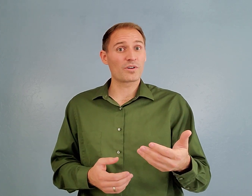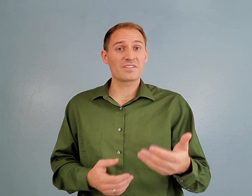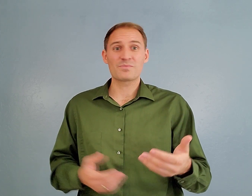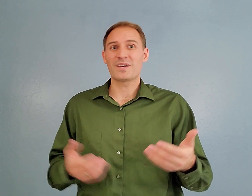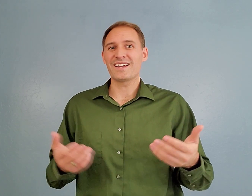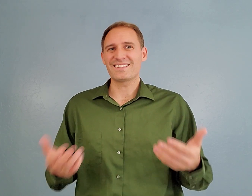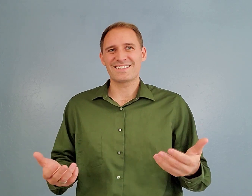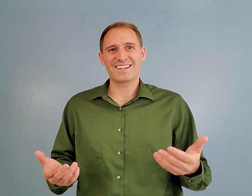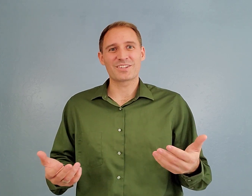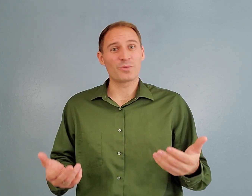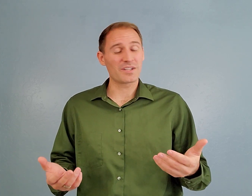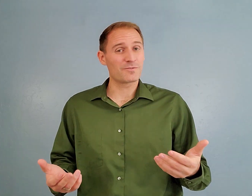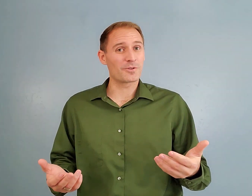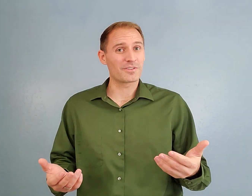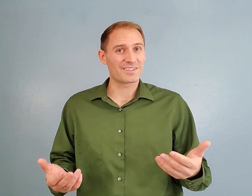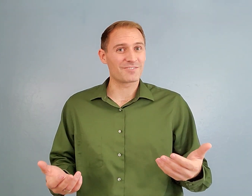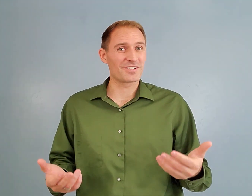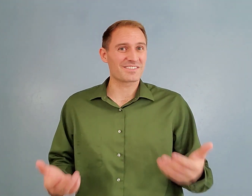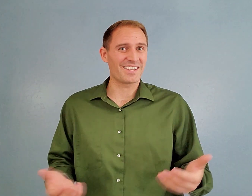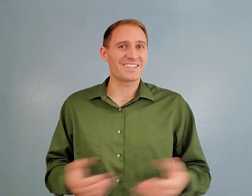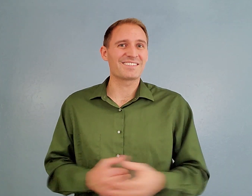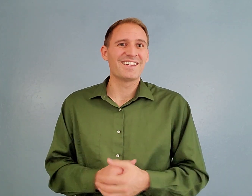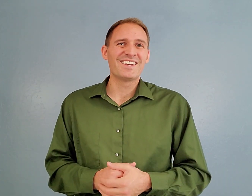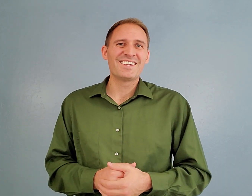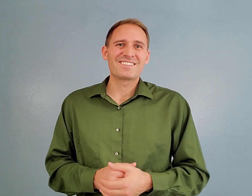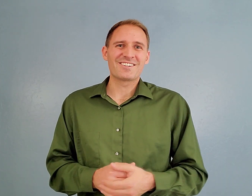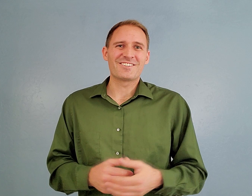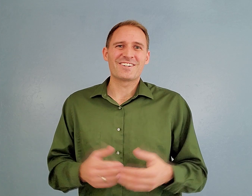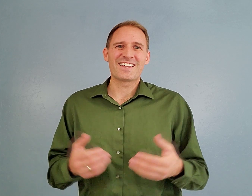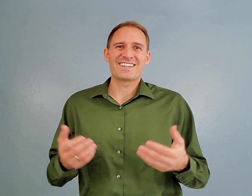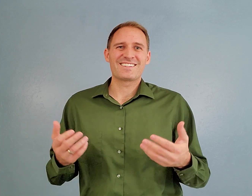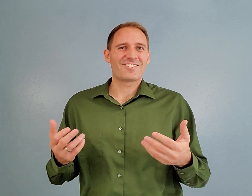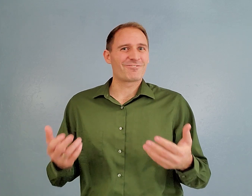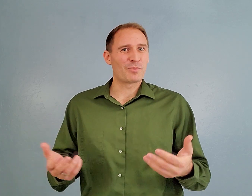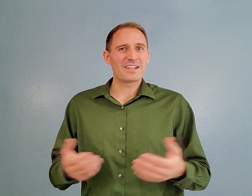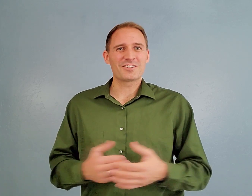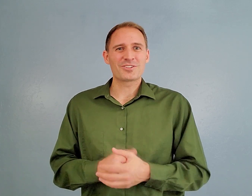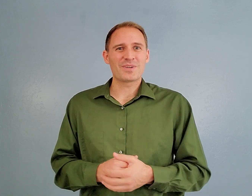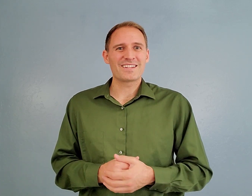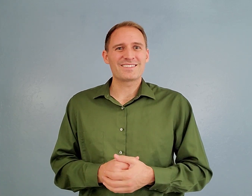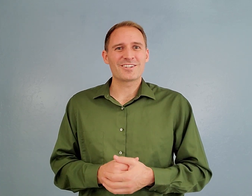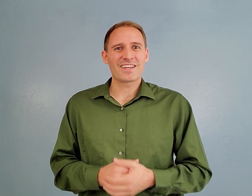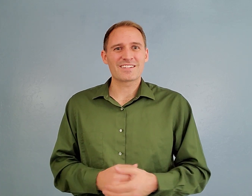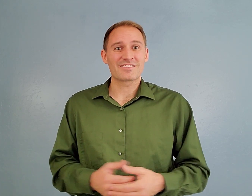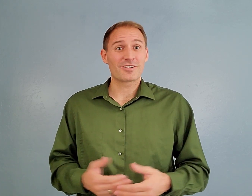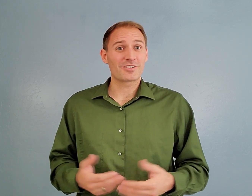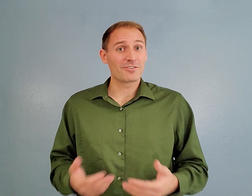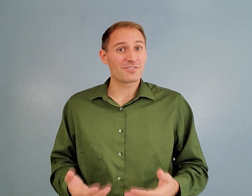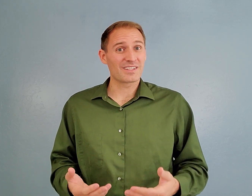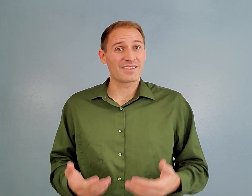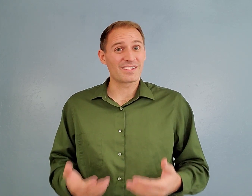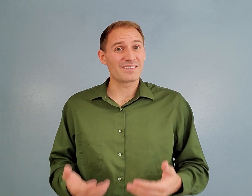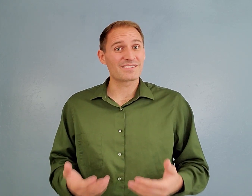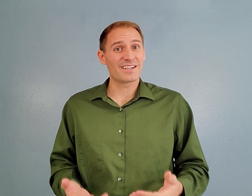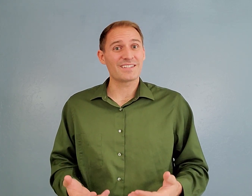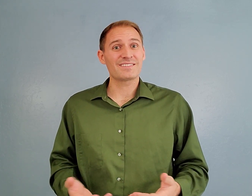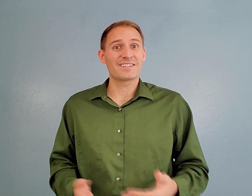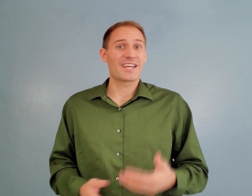words, but 24 different signs. So you're well on your way to go ahead and start using these signs in